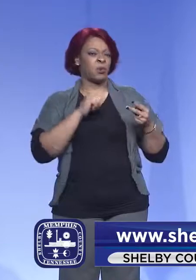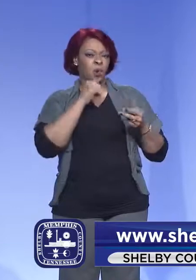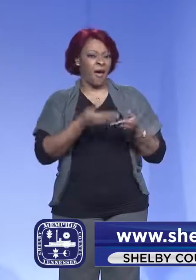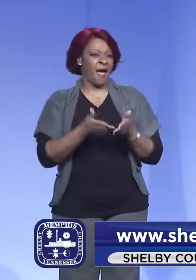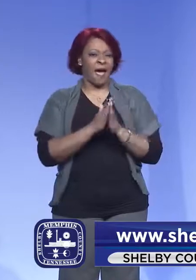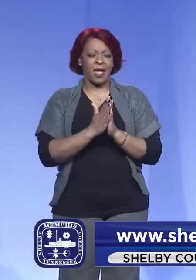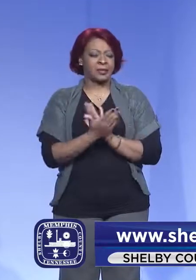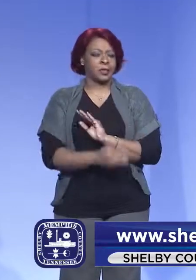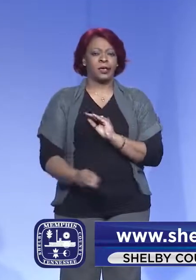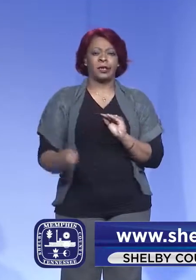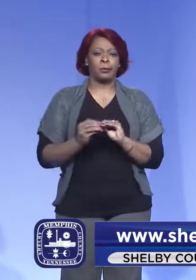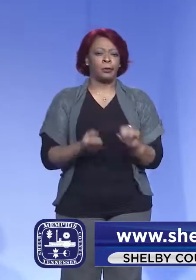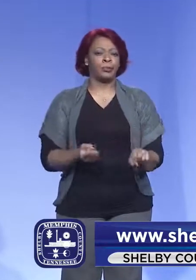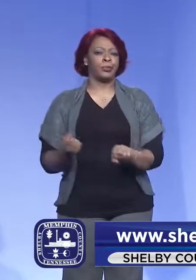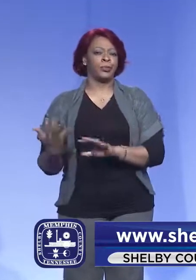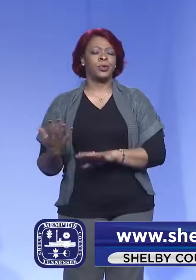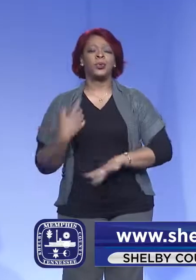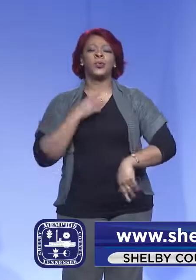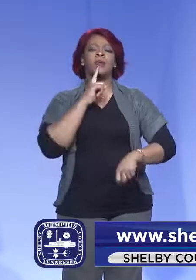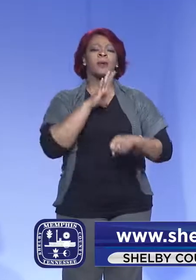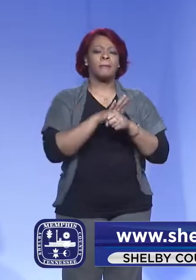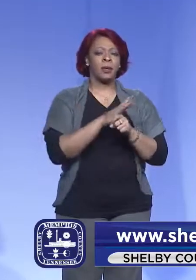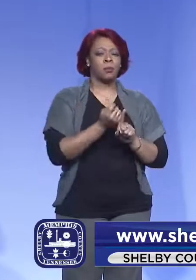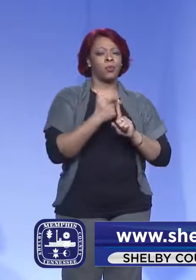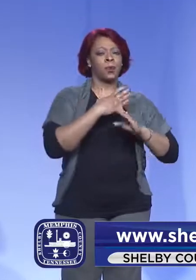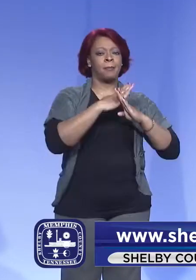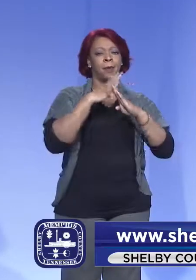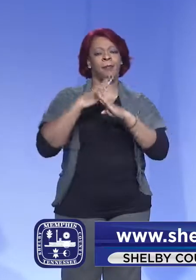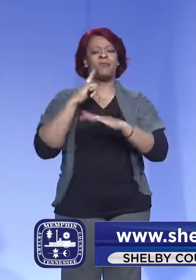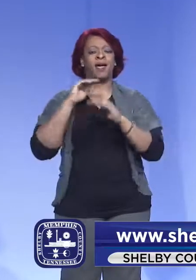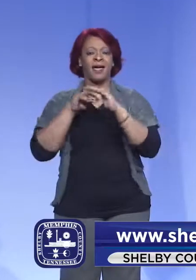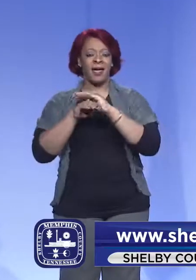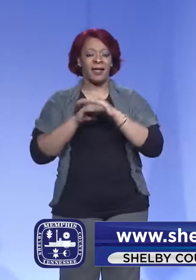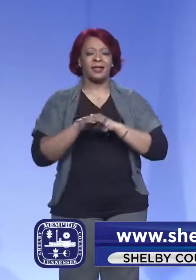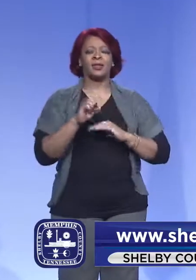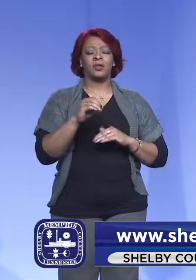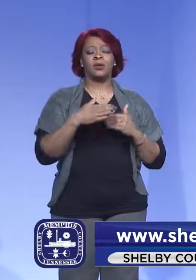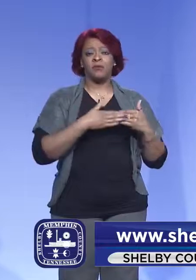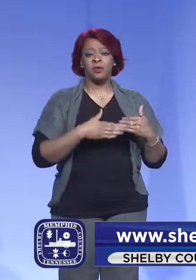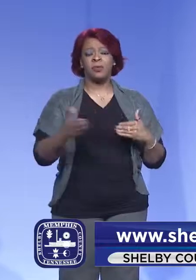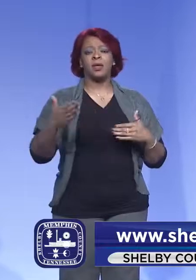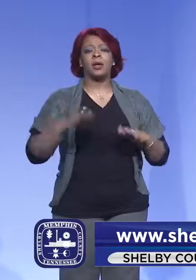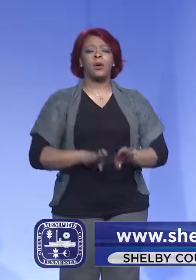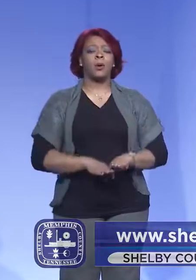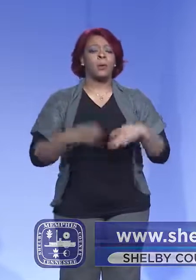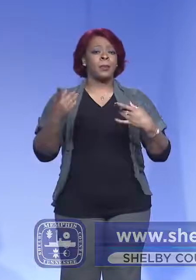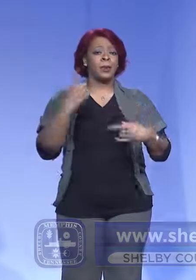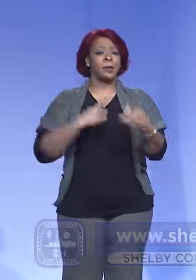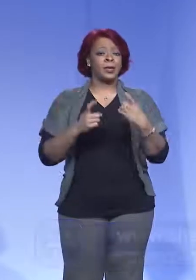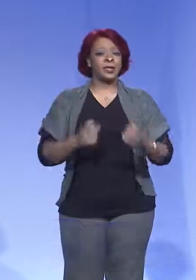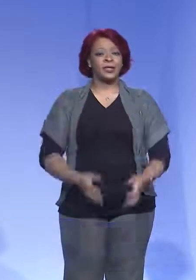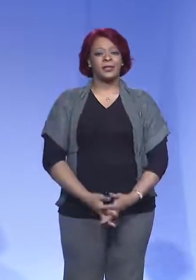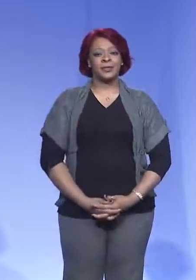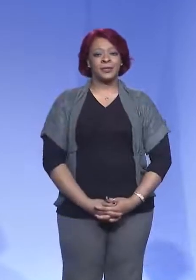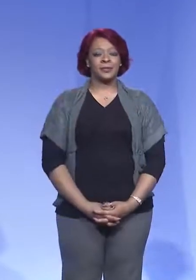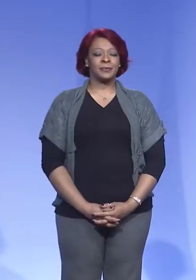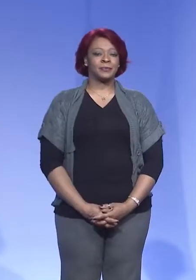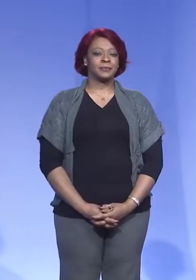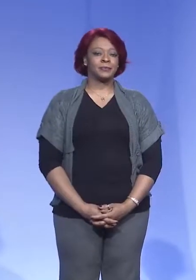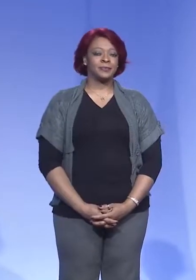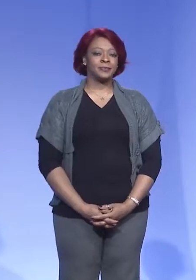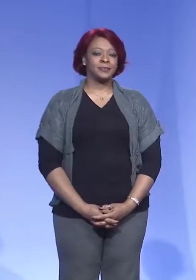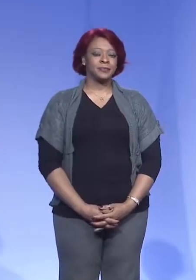for anymore. So we are committed to removing barriers to access. So from there, I will open it up for questions.